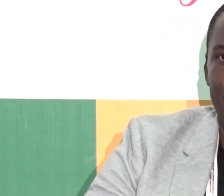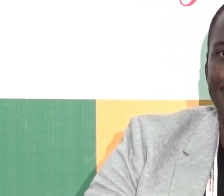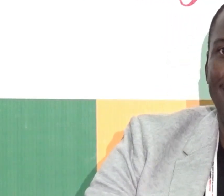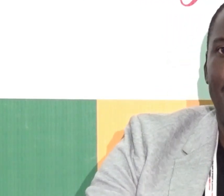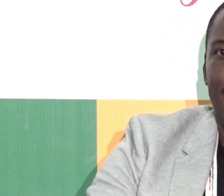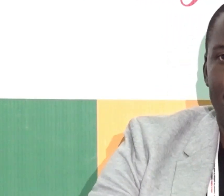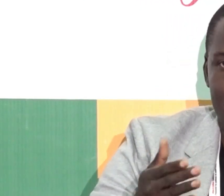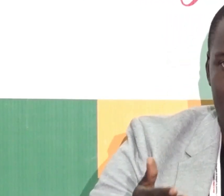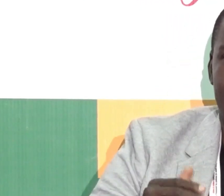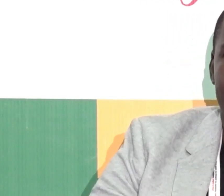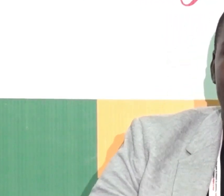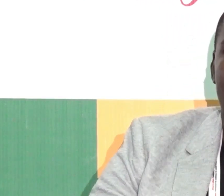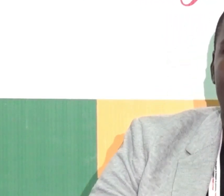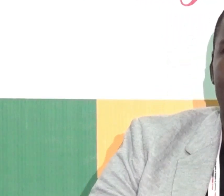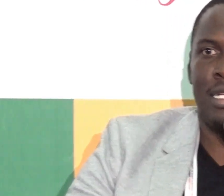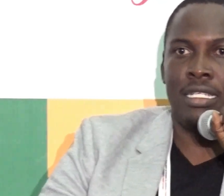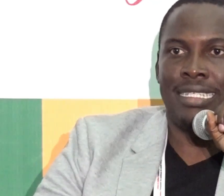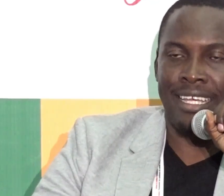just newly